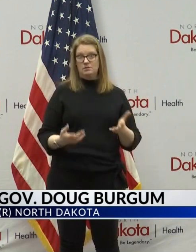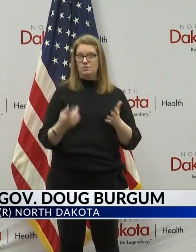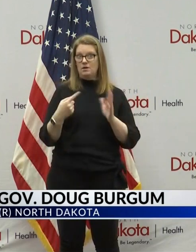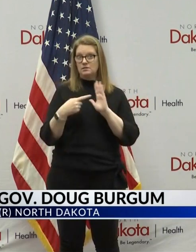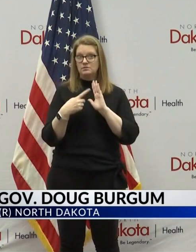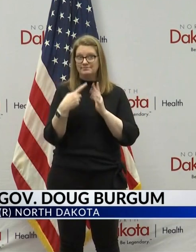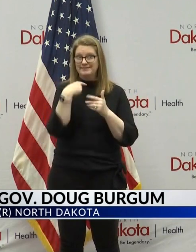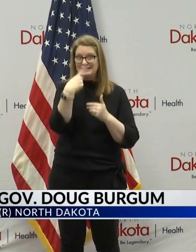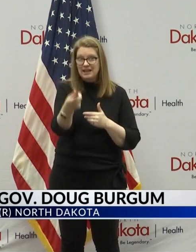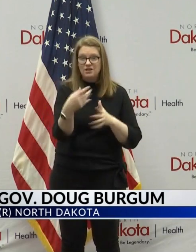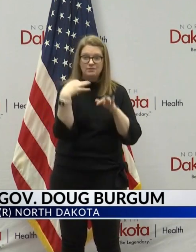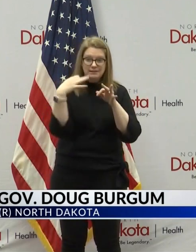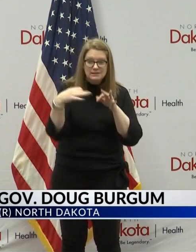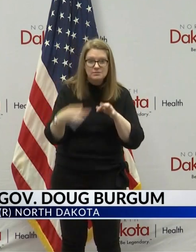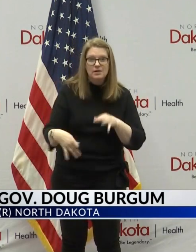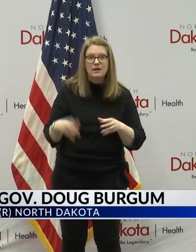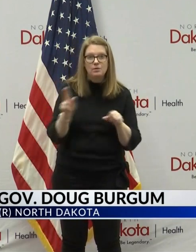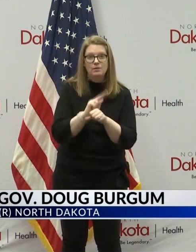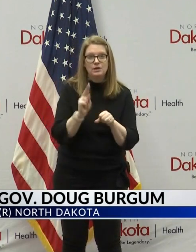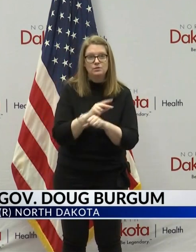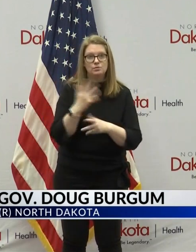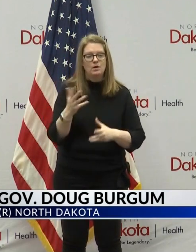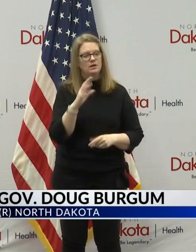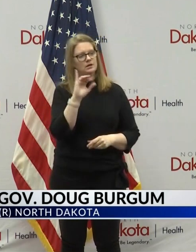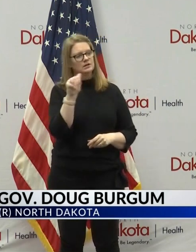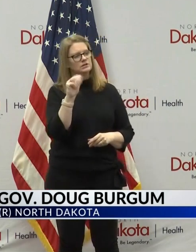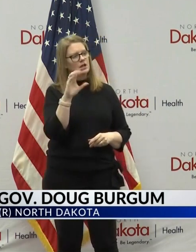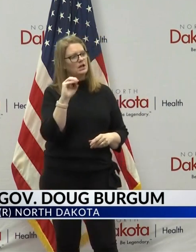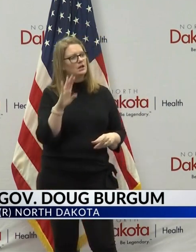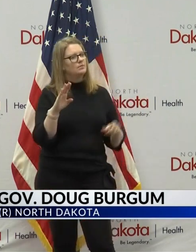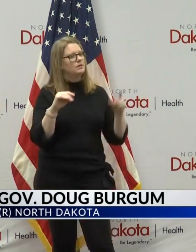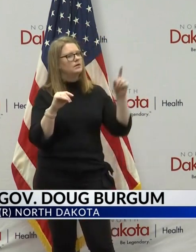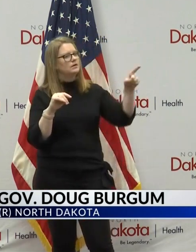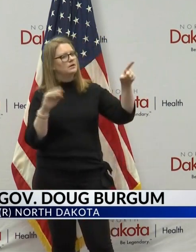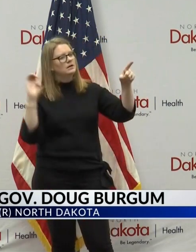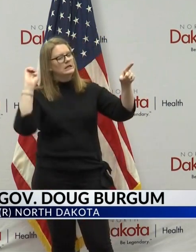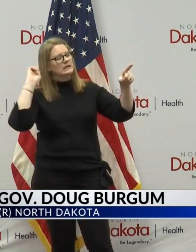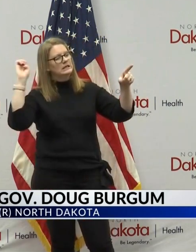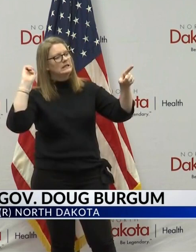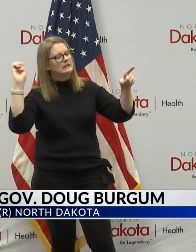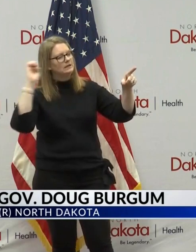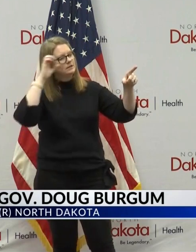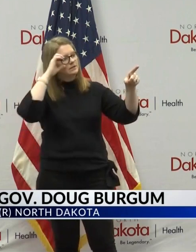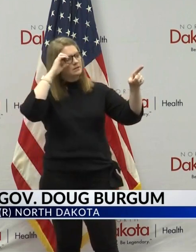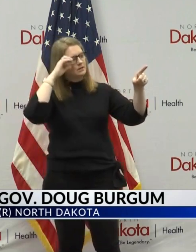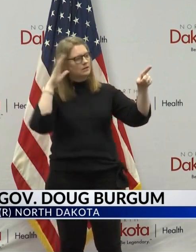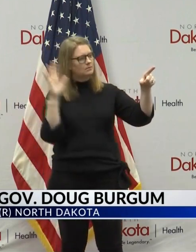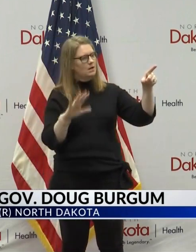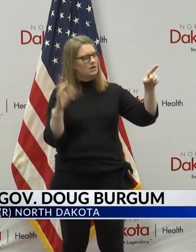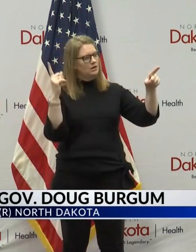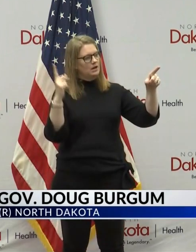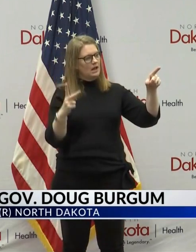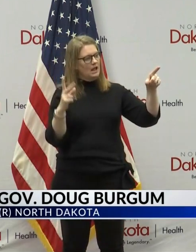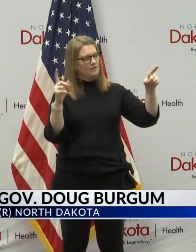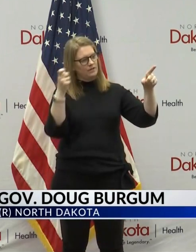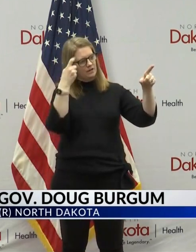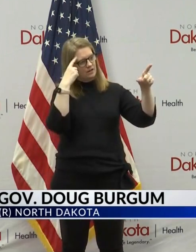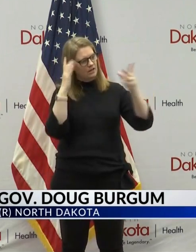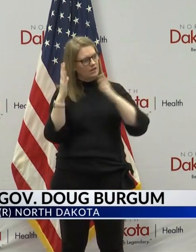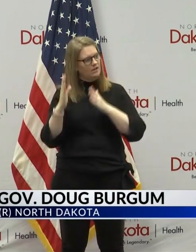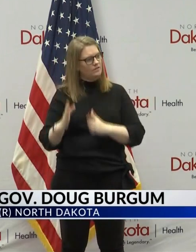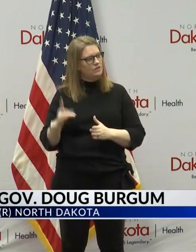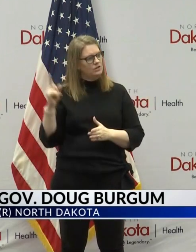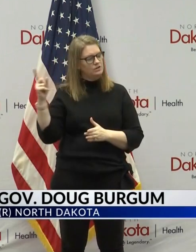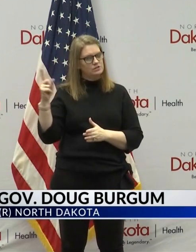inputs we're using as we go through this. Jacob? At least out east, there are a collection of about half a dozen governors that are working on plans